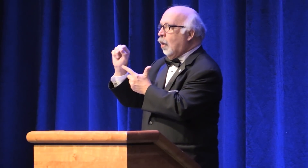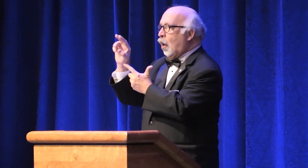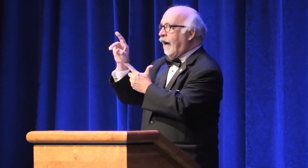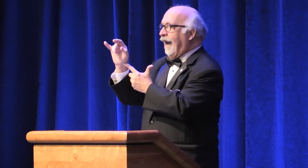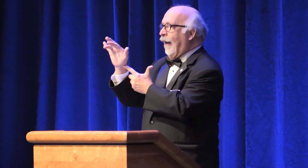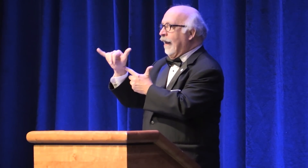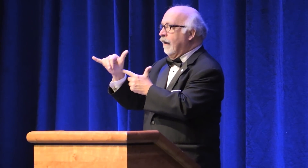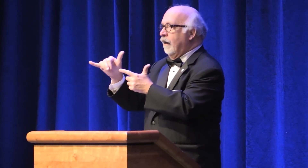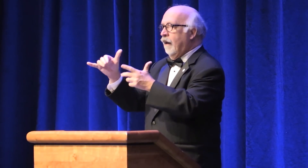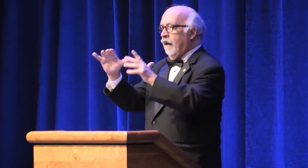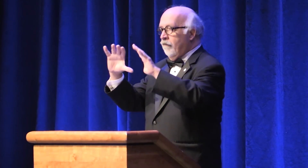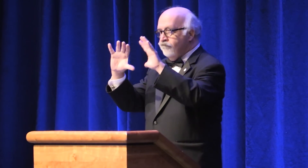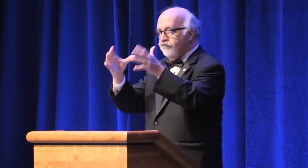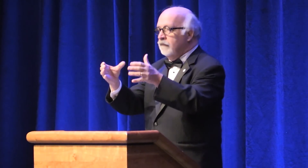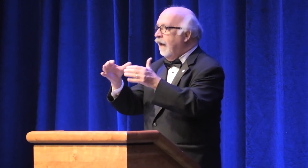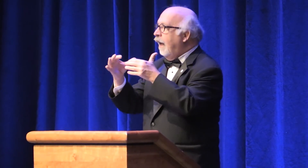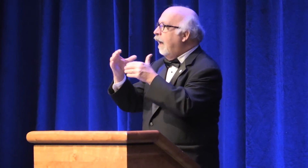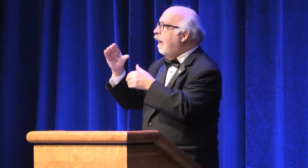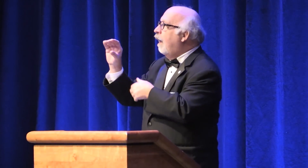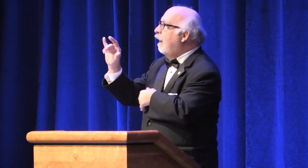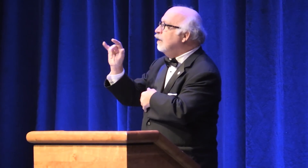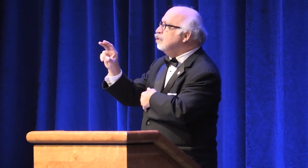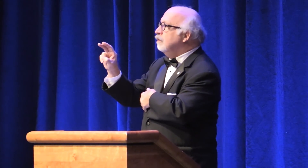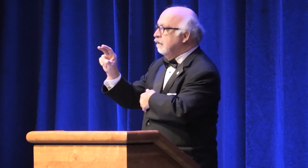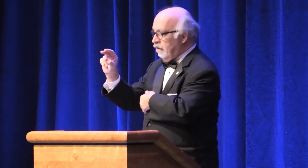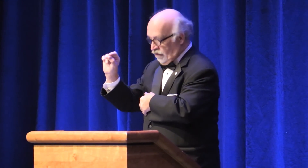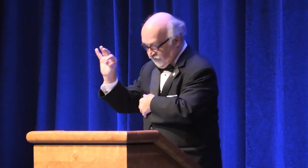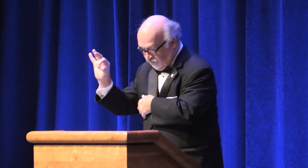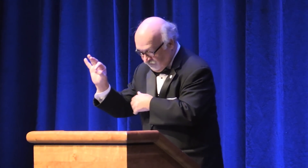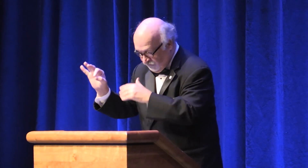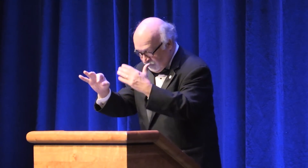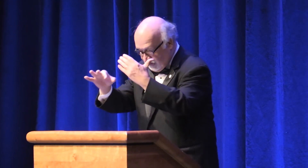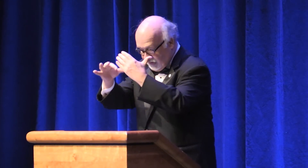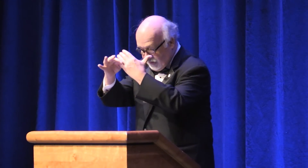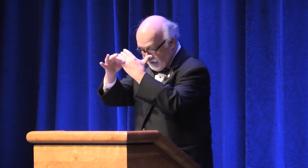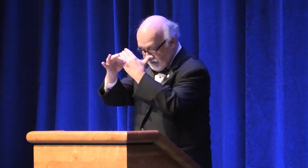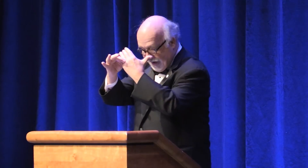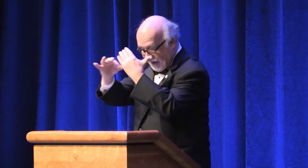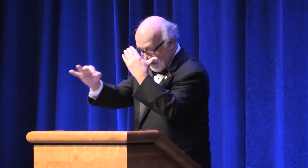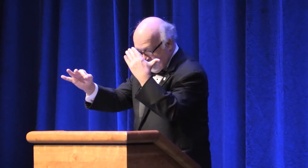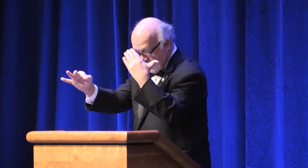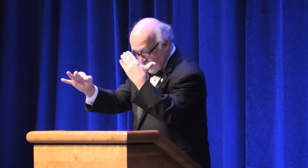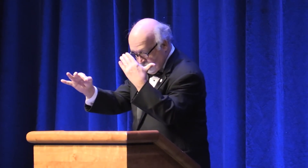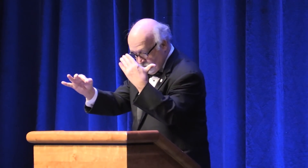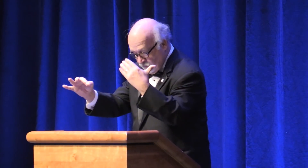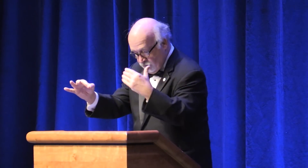He said, "I think that this is the most extraordinary collection of talent,